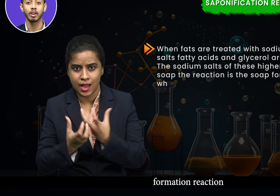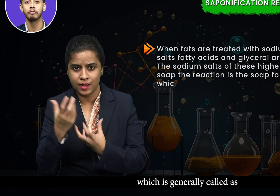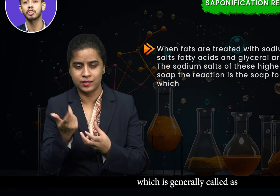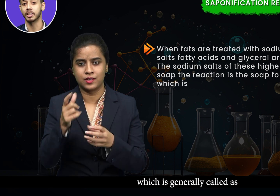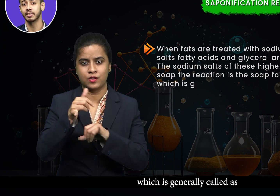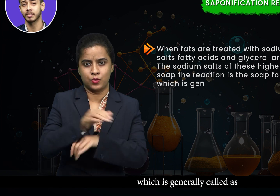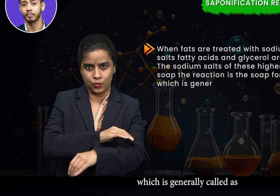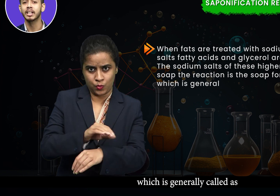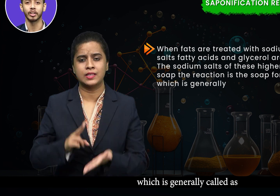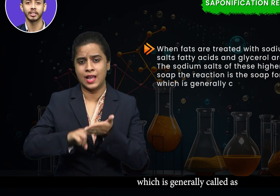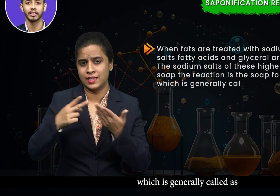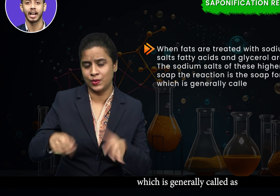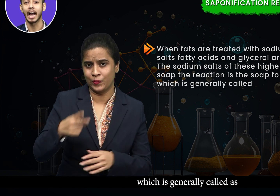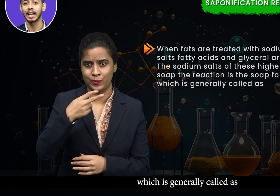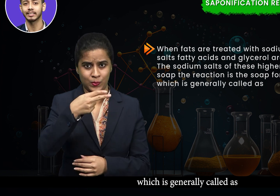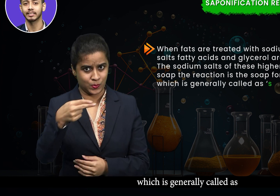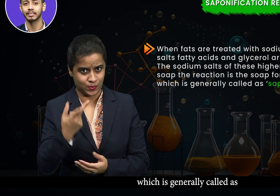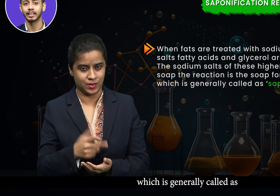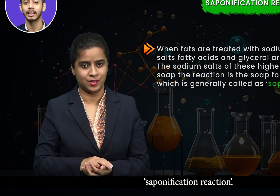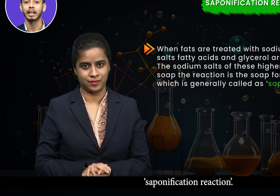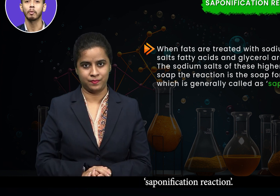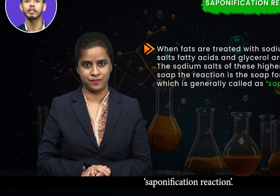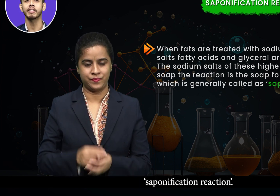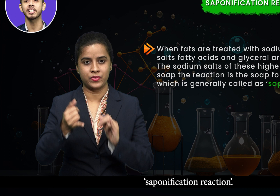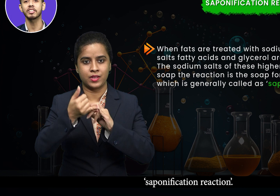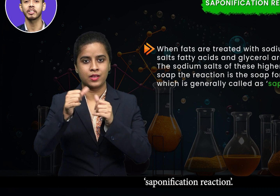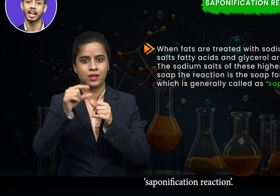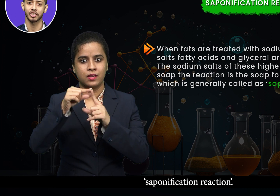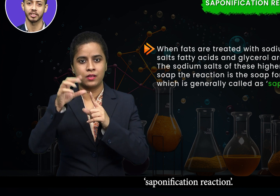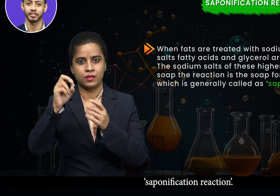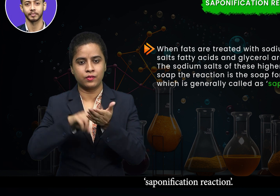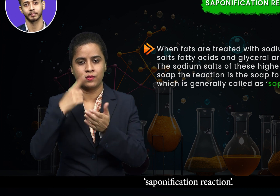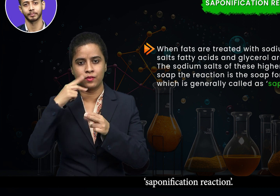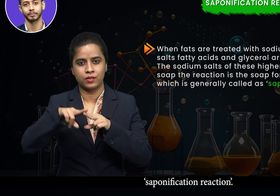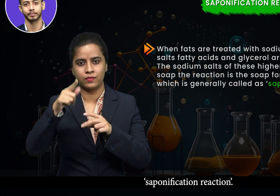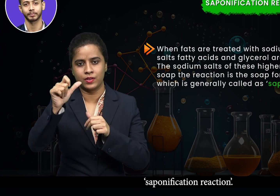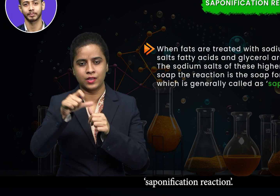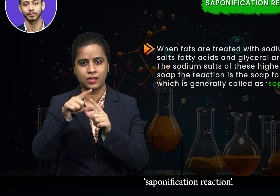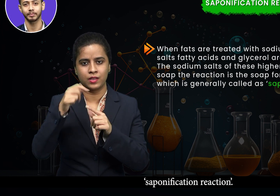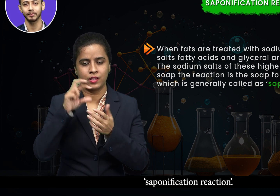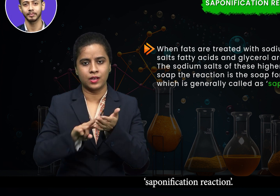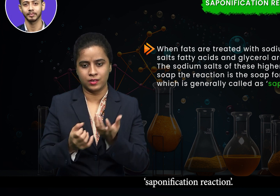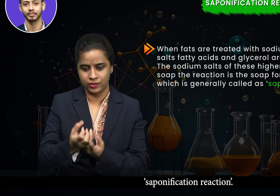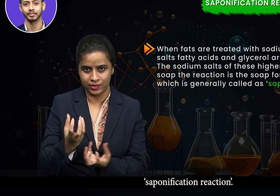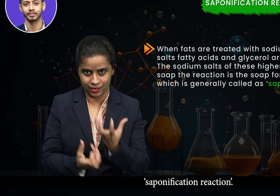reaction, which is generally called as saponification reaction.